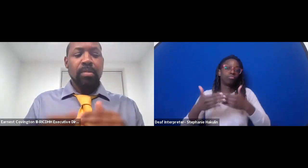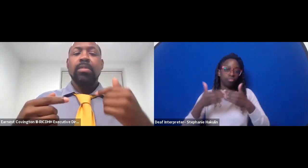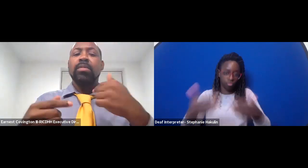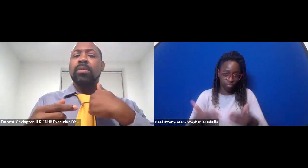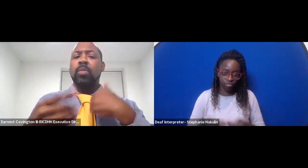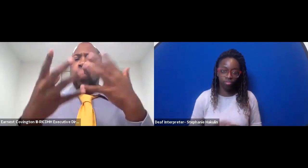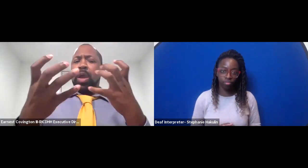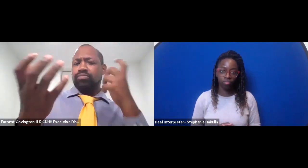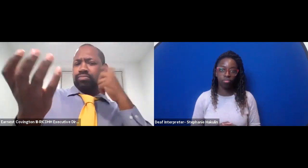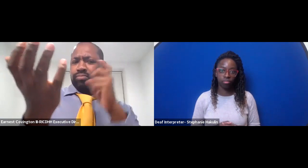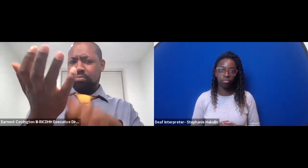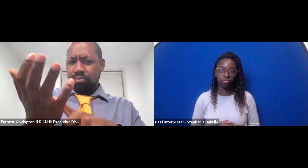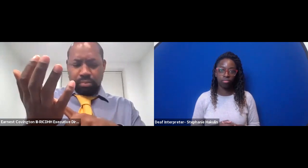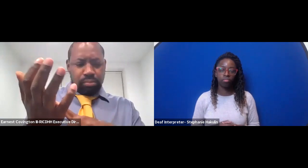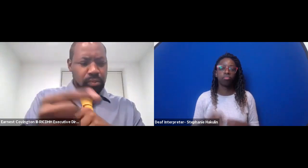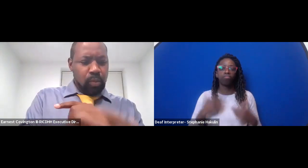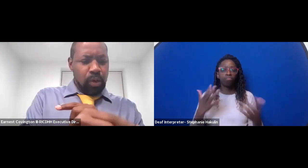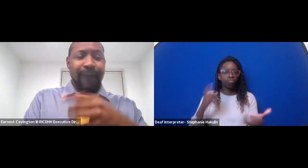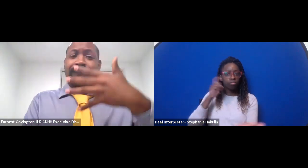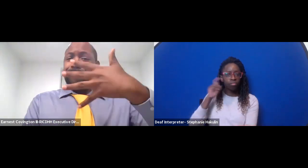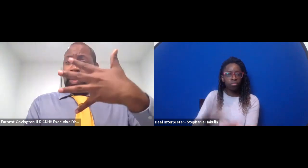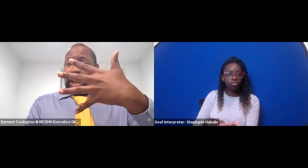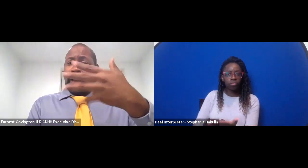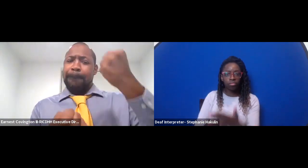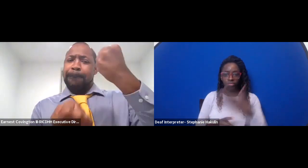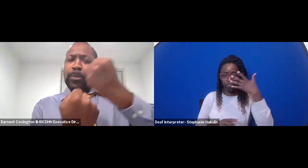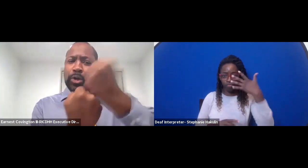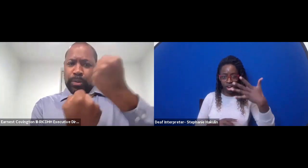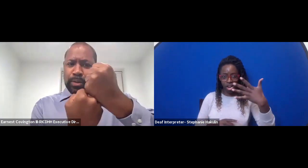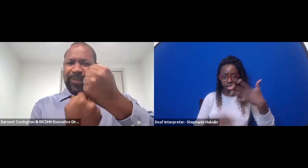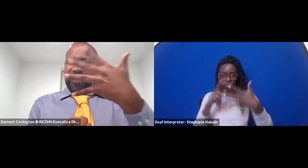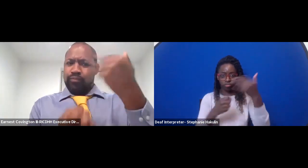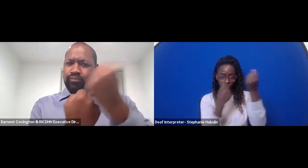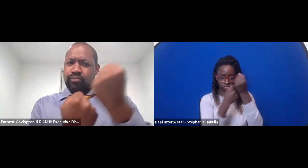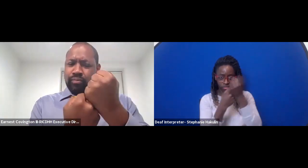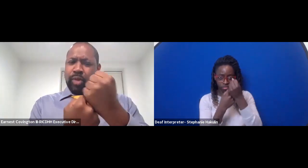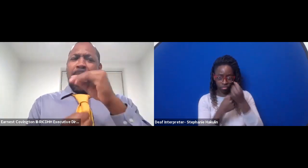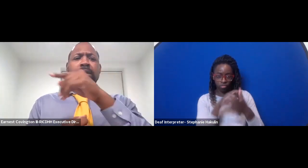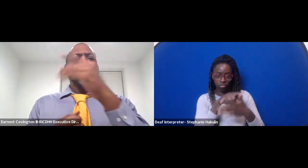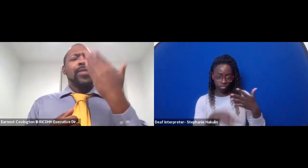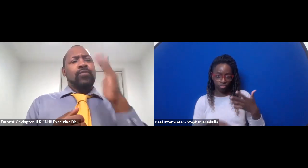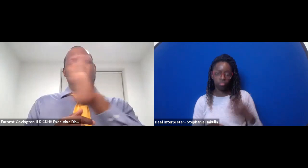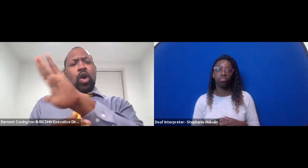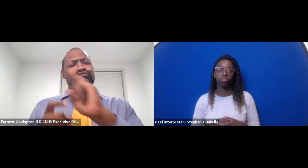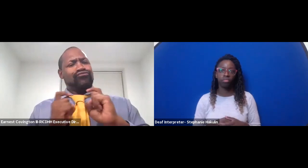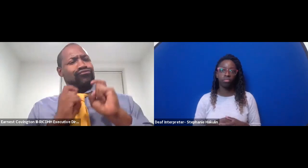like to go ahead, moving down our agenda, and I'd like to recognize 5 of our sponsors.